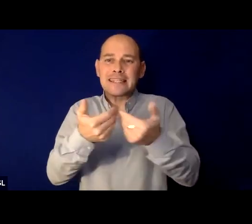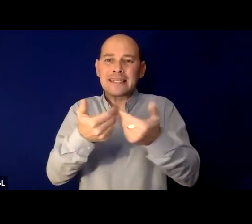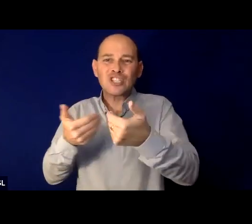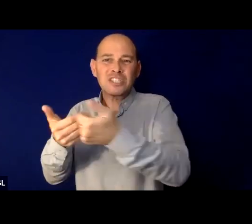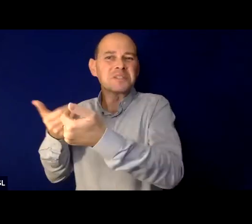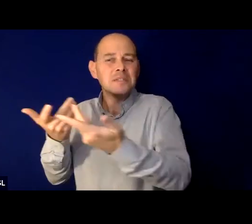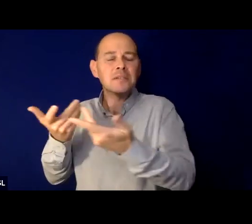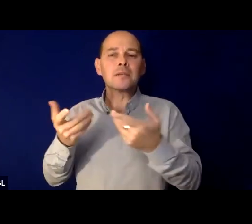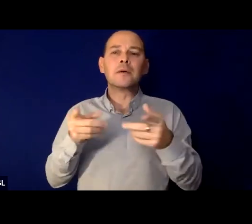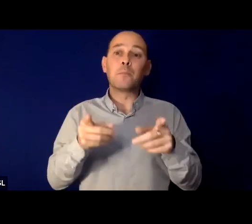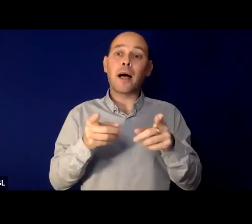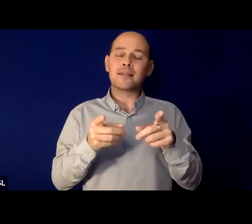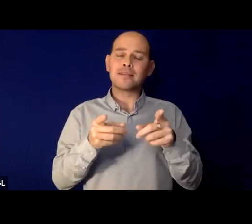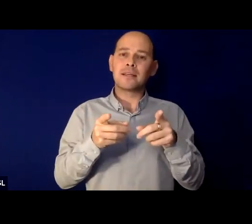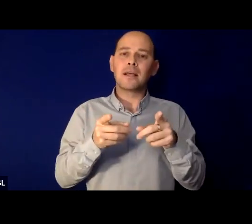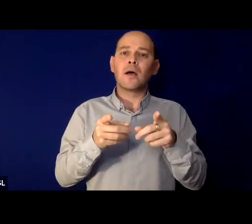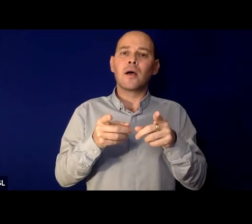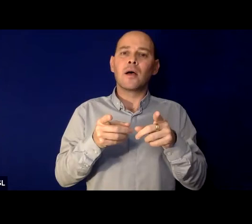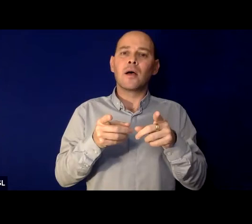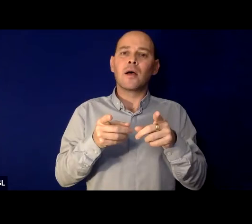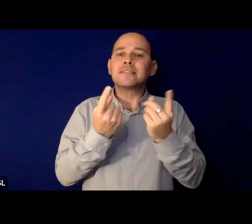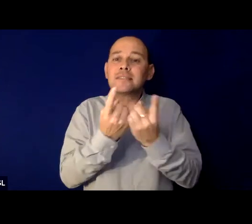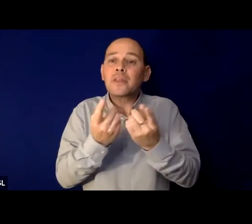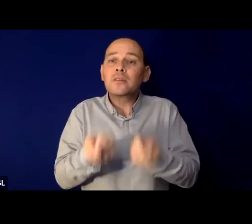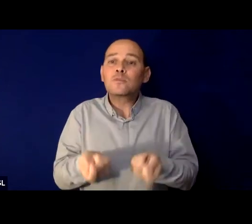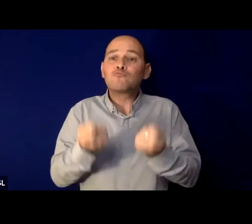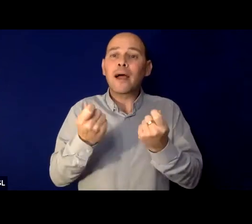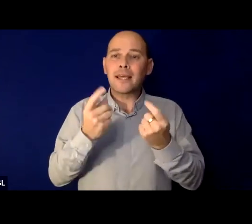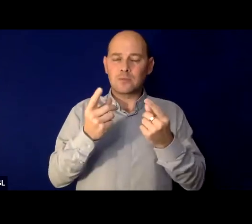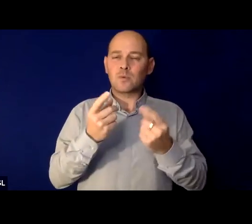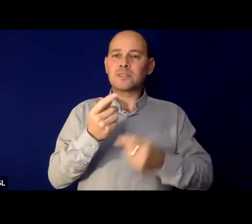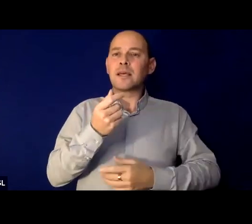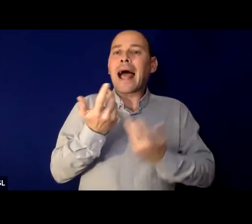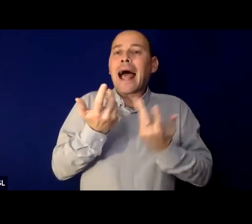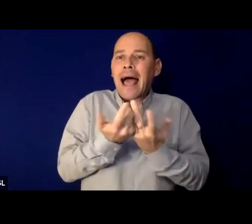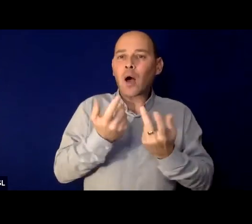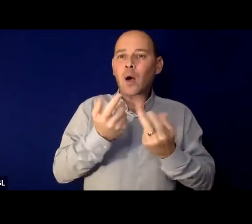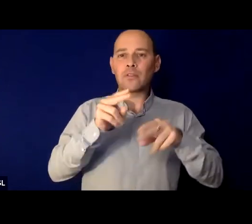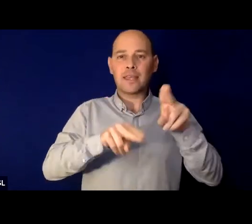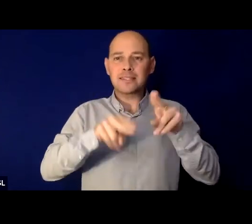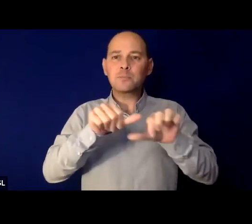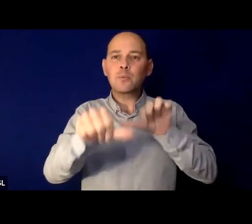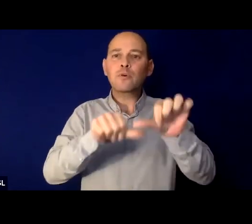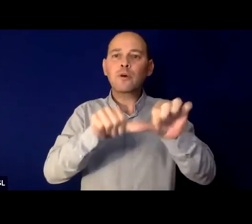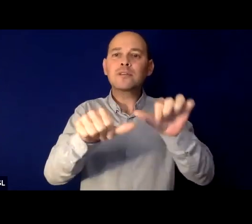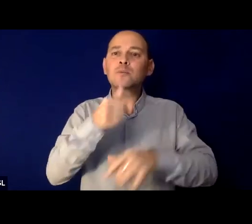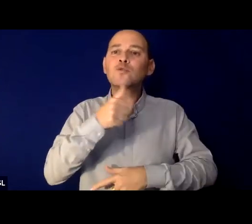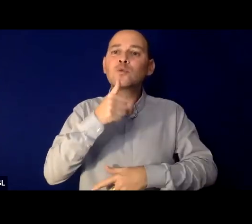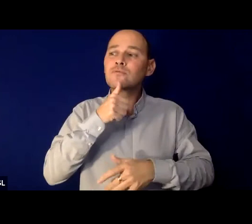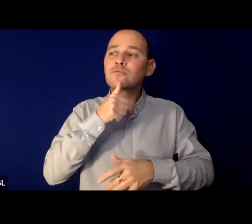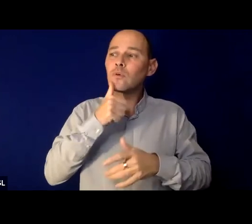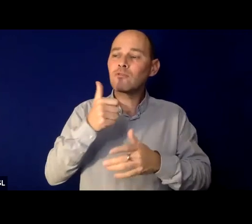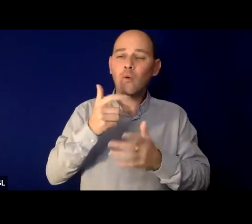that came up, is the usefulness of the assessment process itself in improving coordination